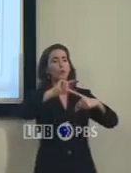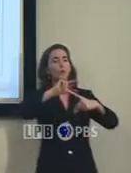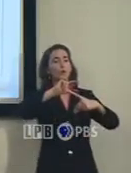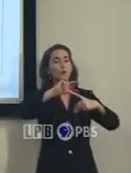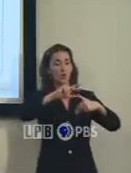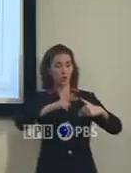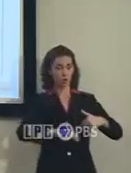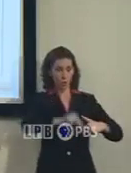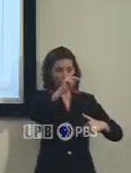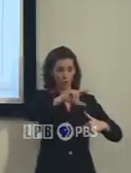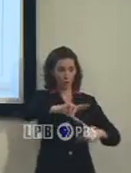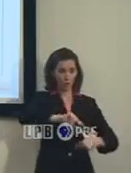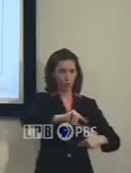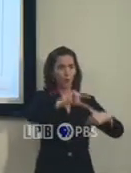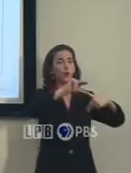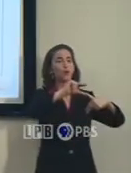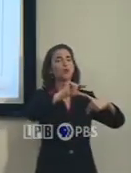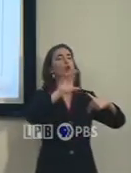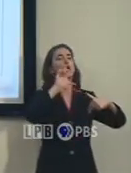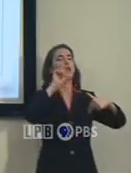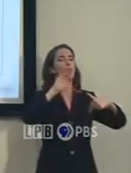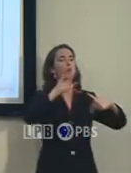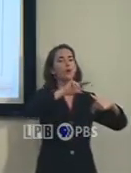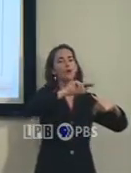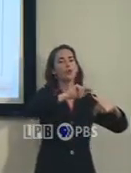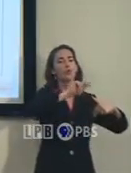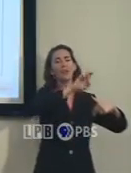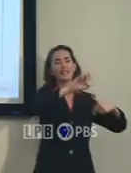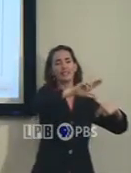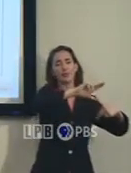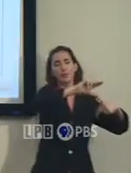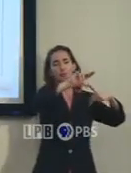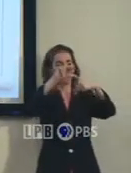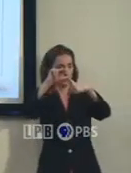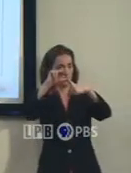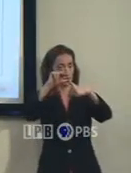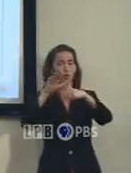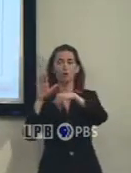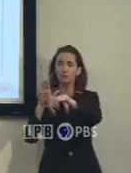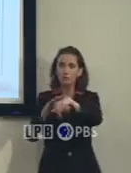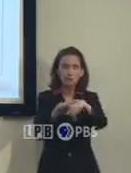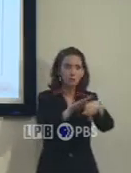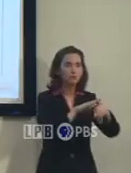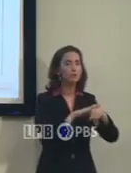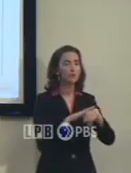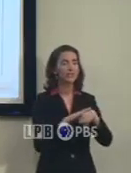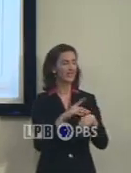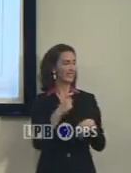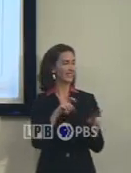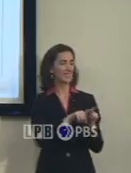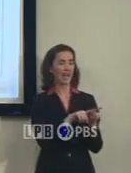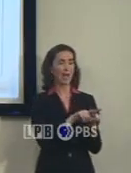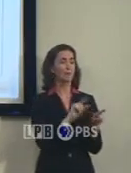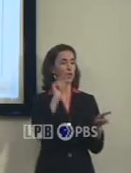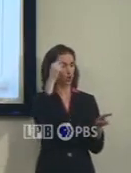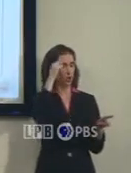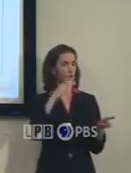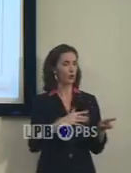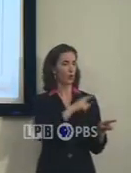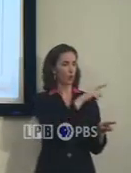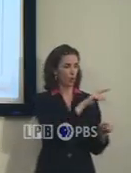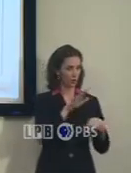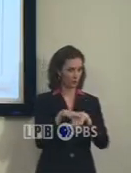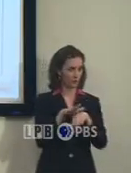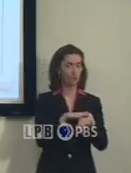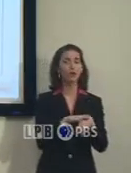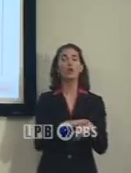northeast? So this is why we tell everybody, again, like we started off with and what the governor mentioned as well, is don't get completely fixated on the